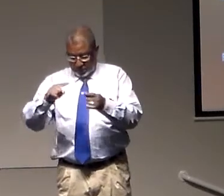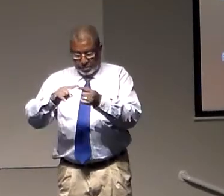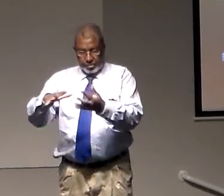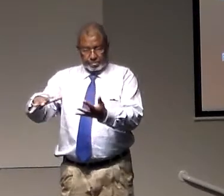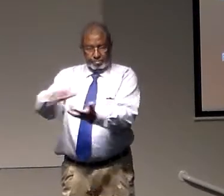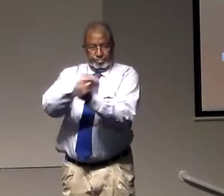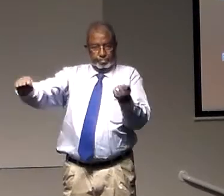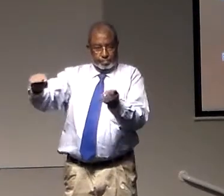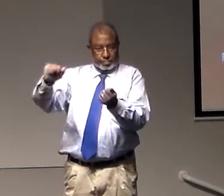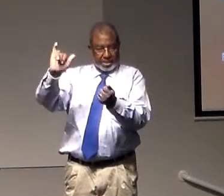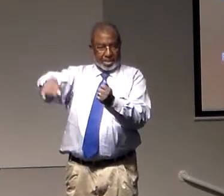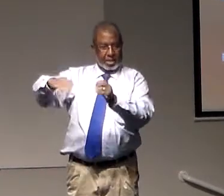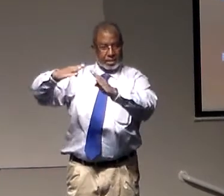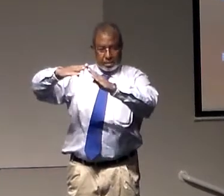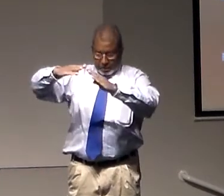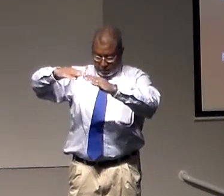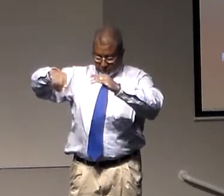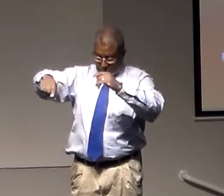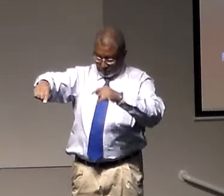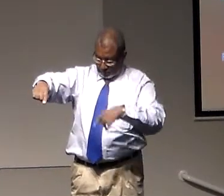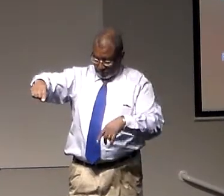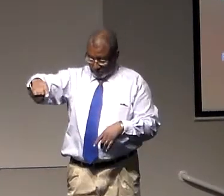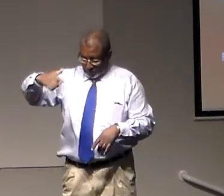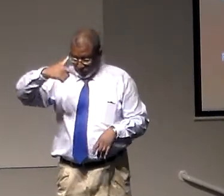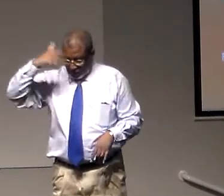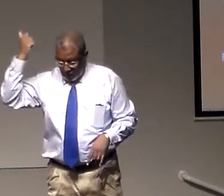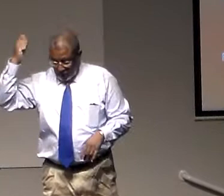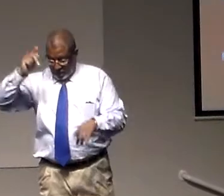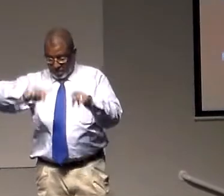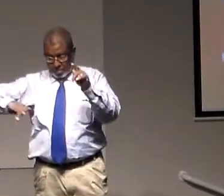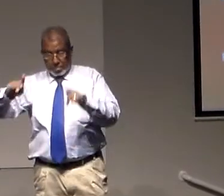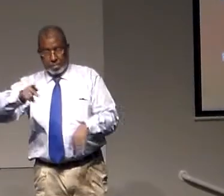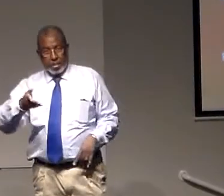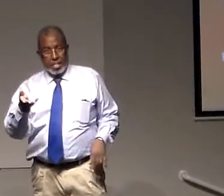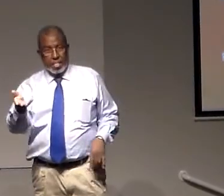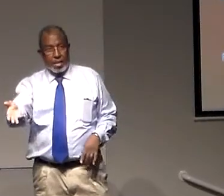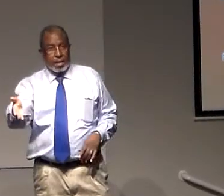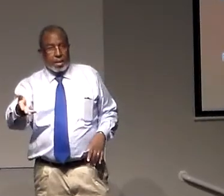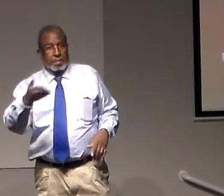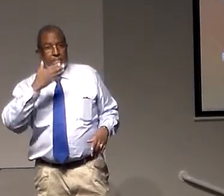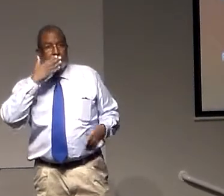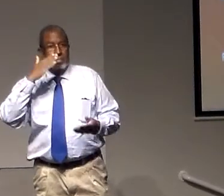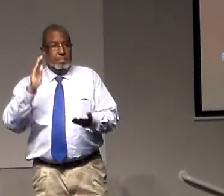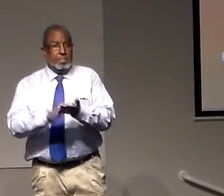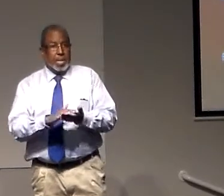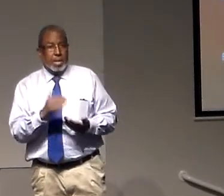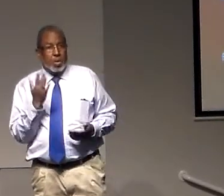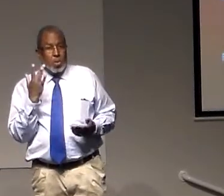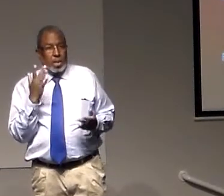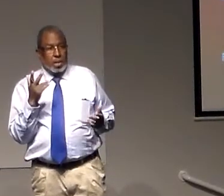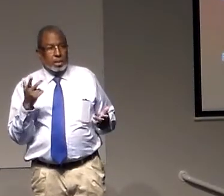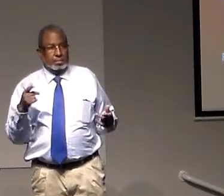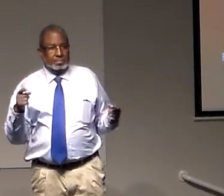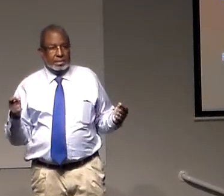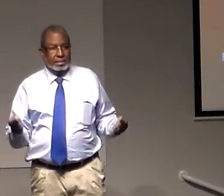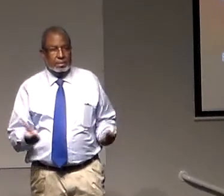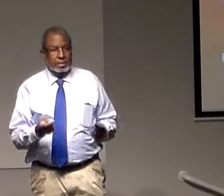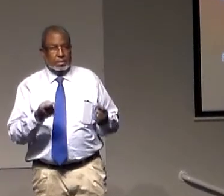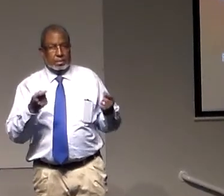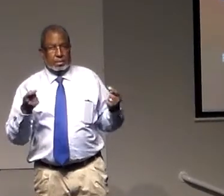Later, the Lord decided to destroy Sodom because the people there were